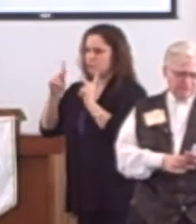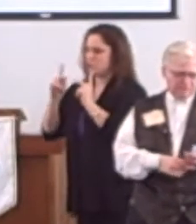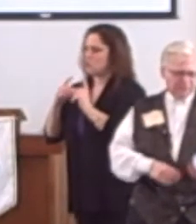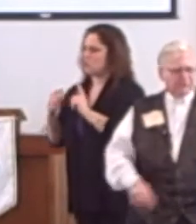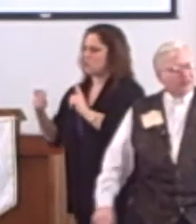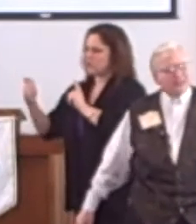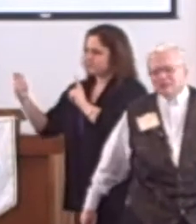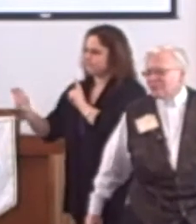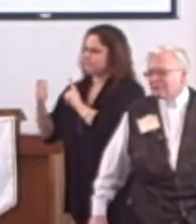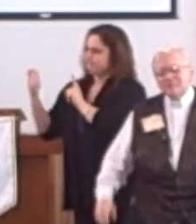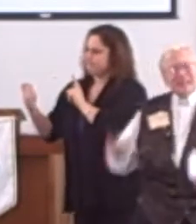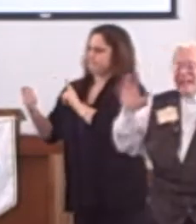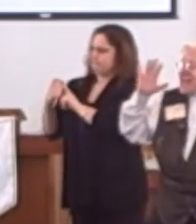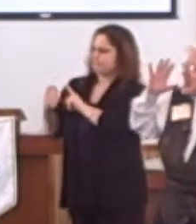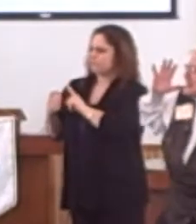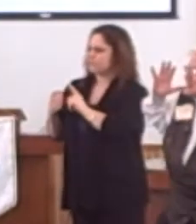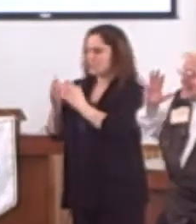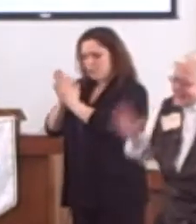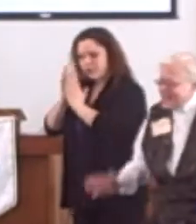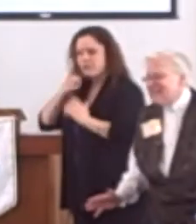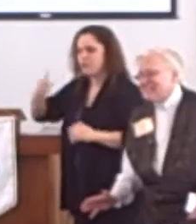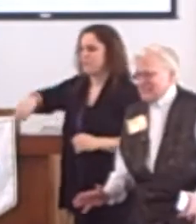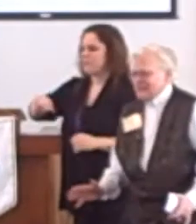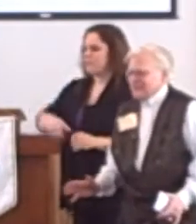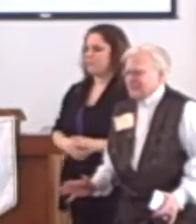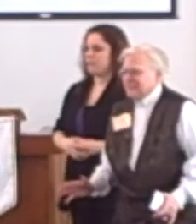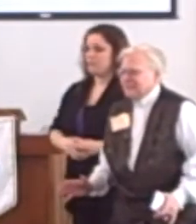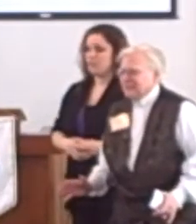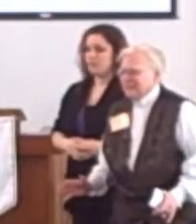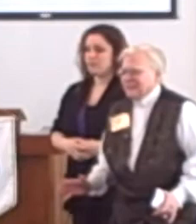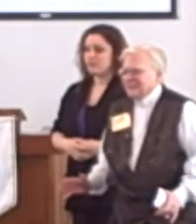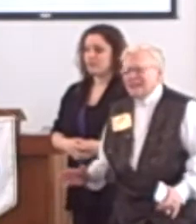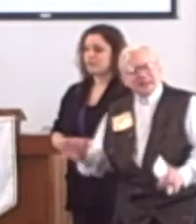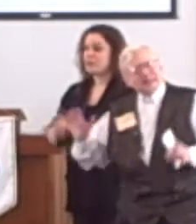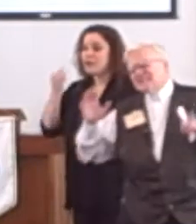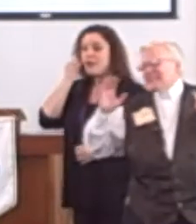persecutors. You know, my friends, it is easy